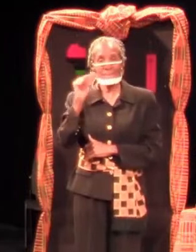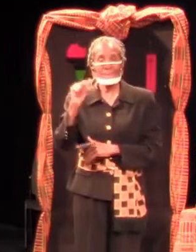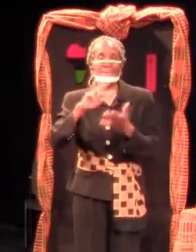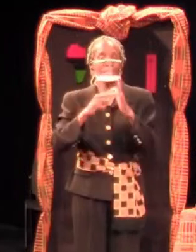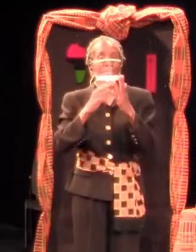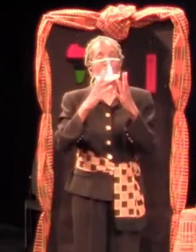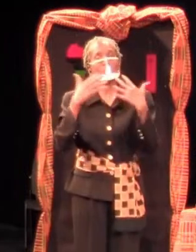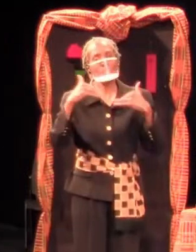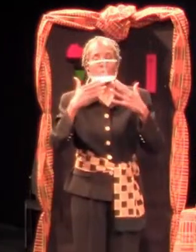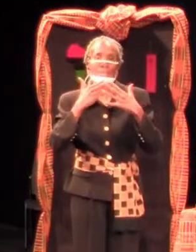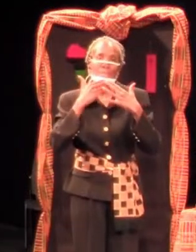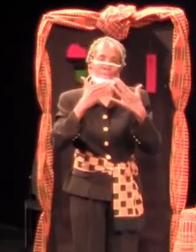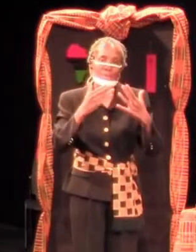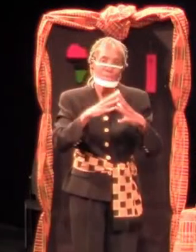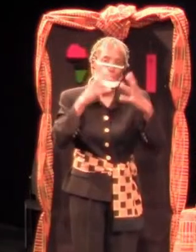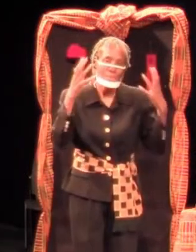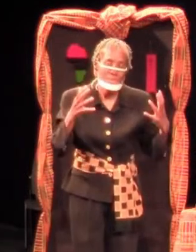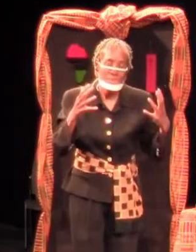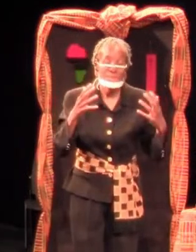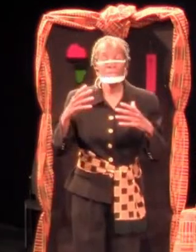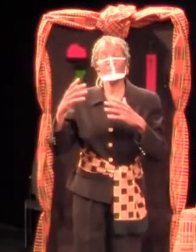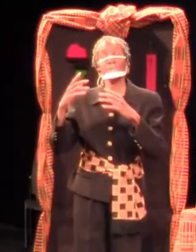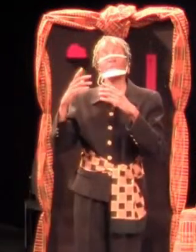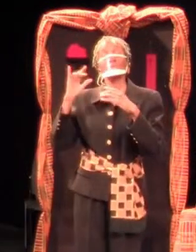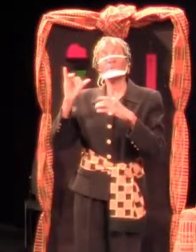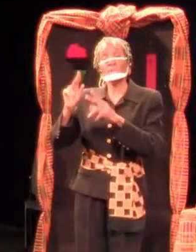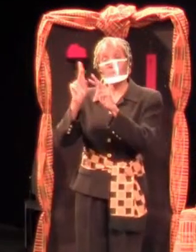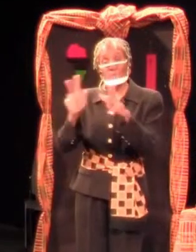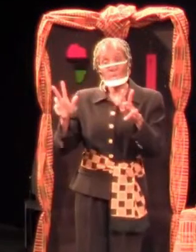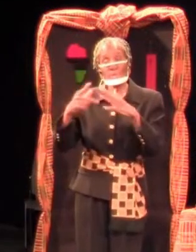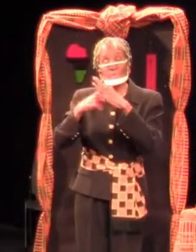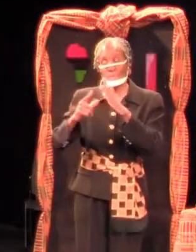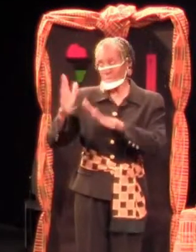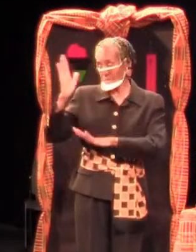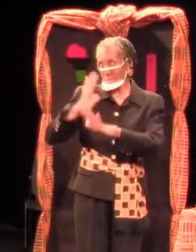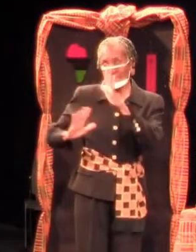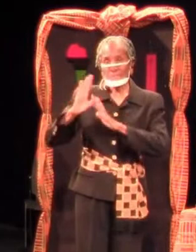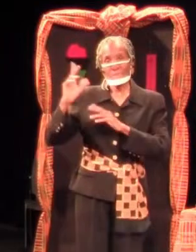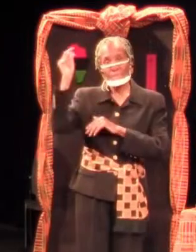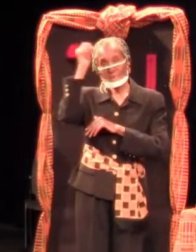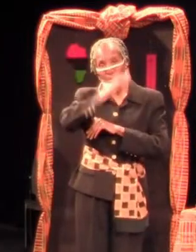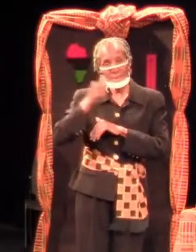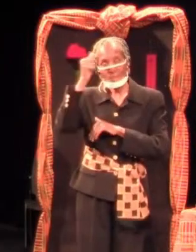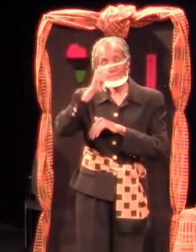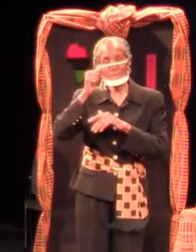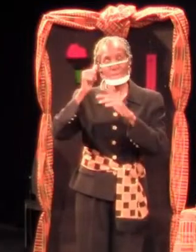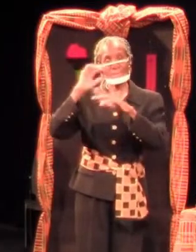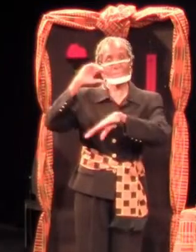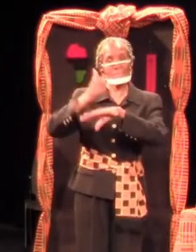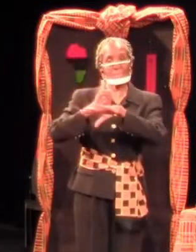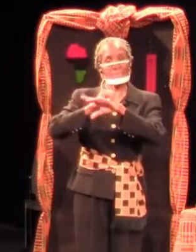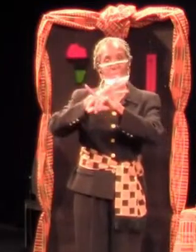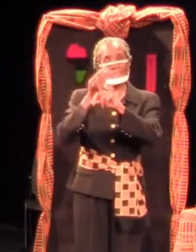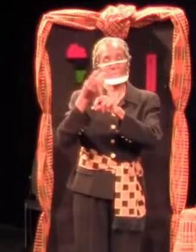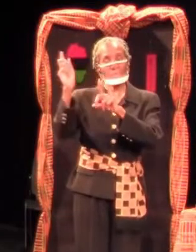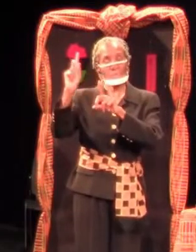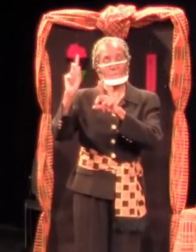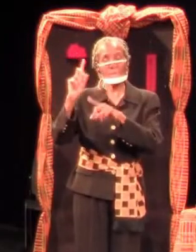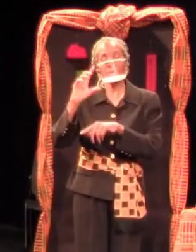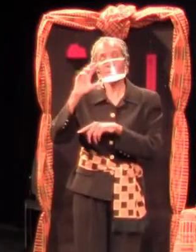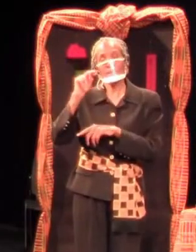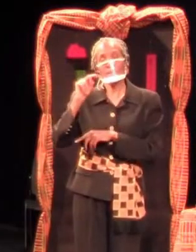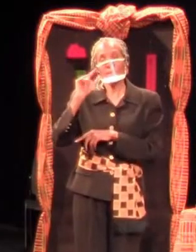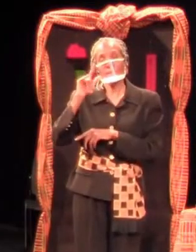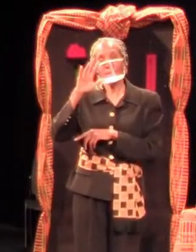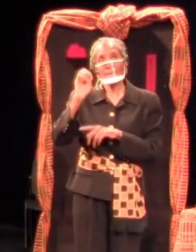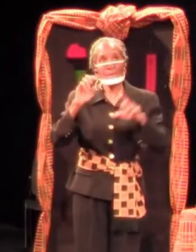The origins of Kwanzaa begin with the African origin of civilization in the Nile Valley, where there were agricultural